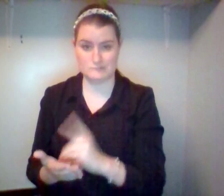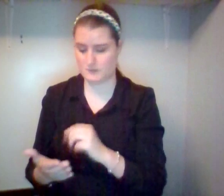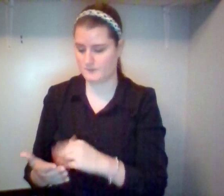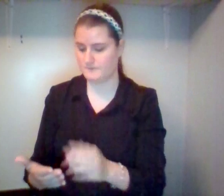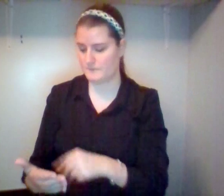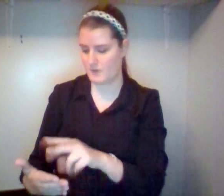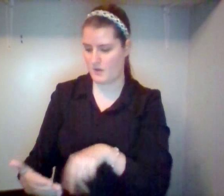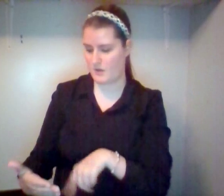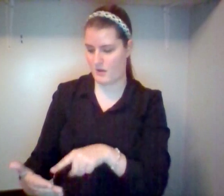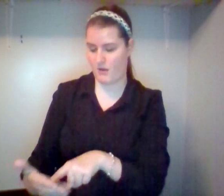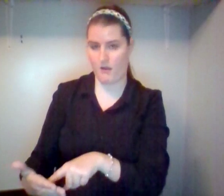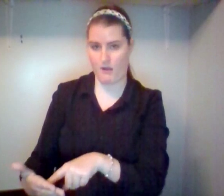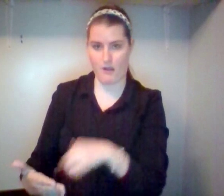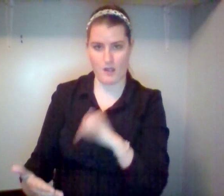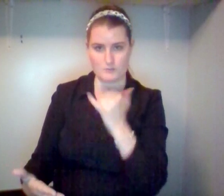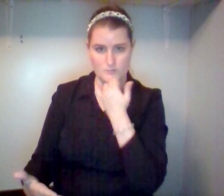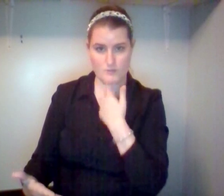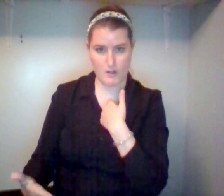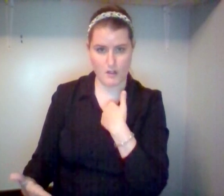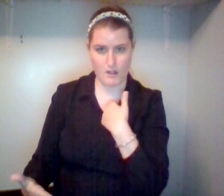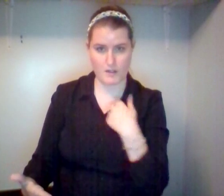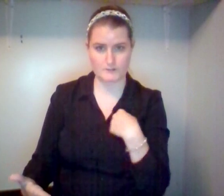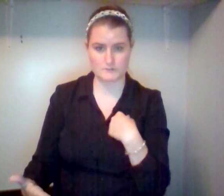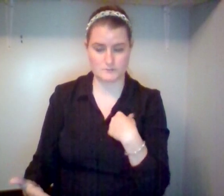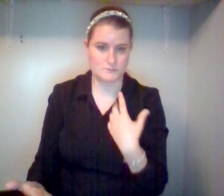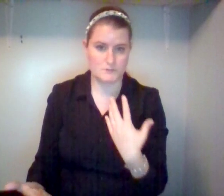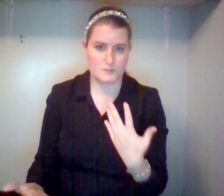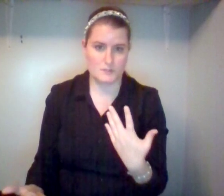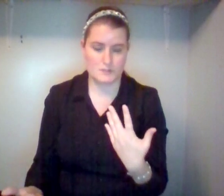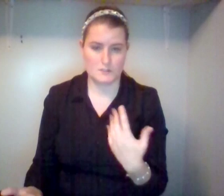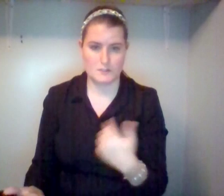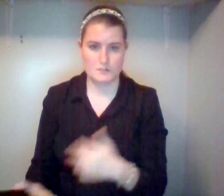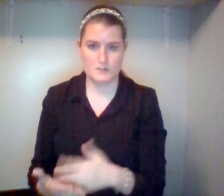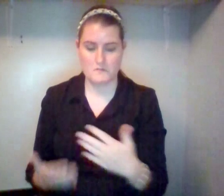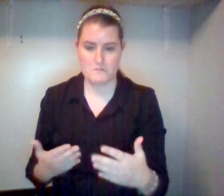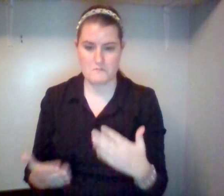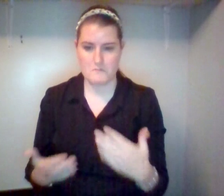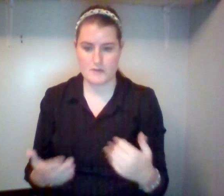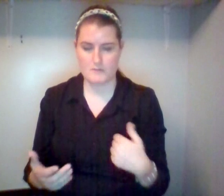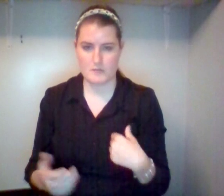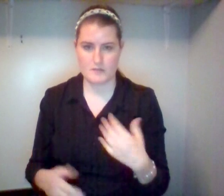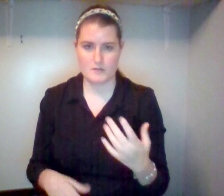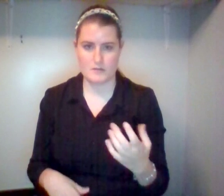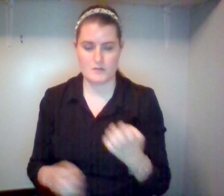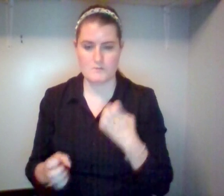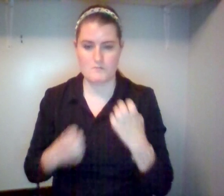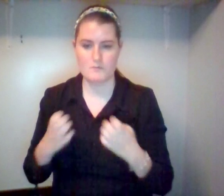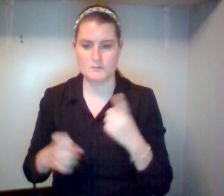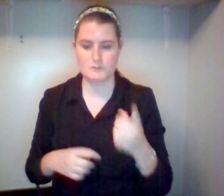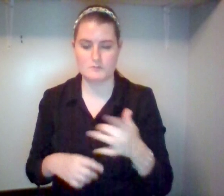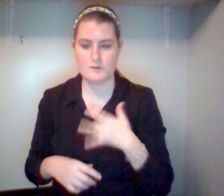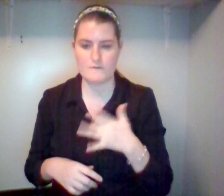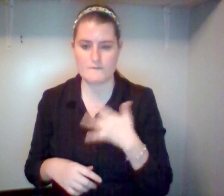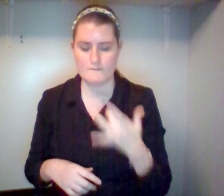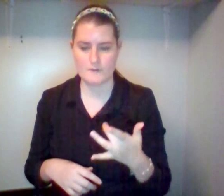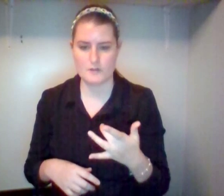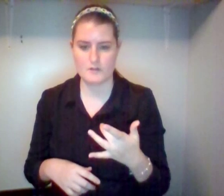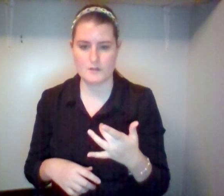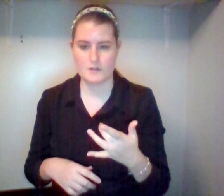all my emotions were based on an error. Or you may find that the error in this text was true in another text, so that